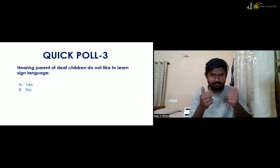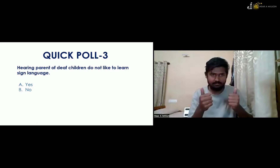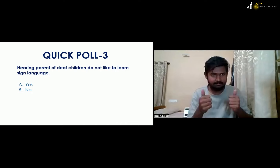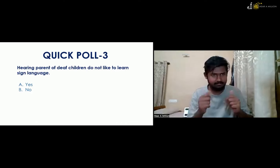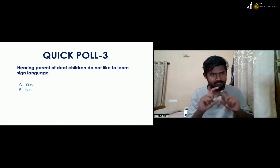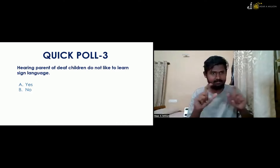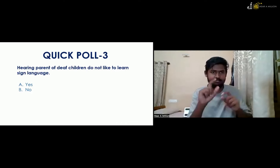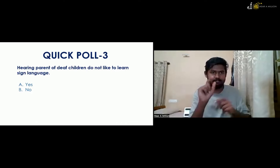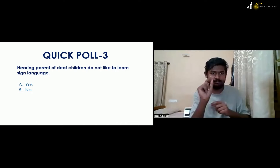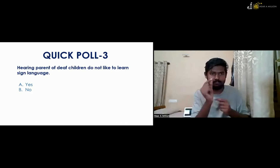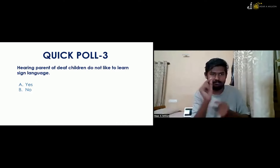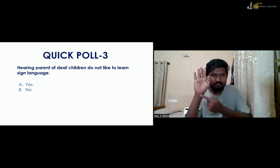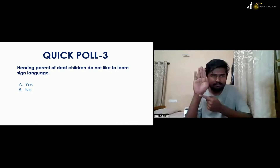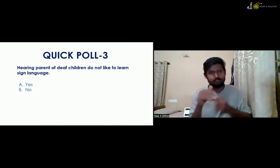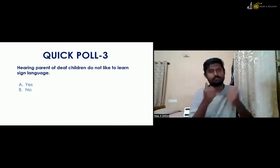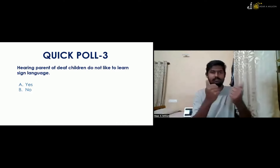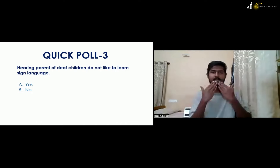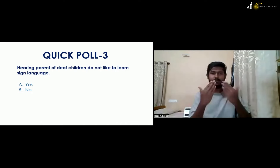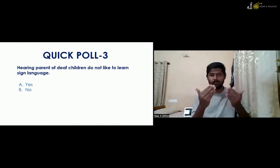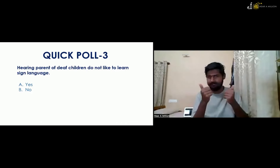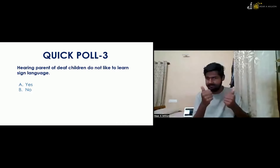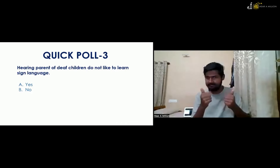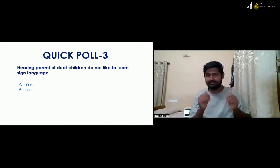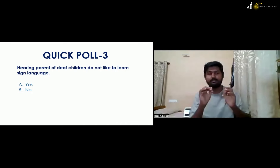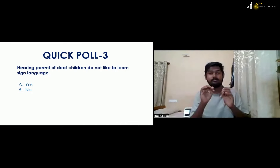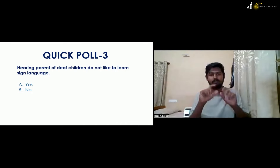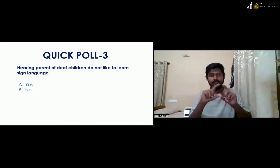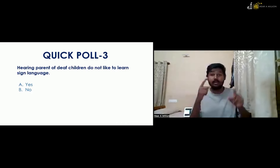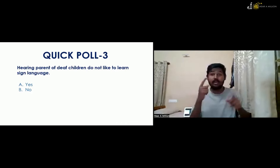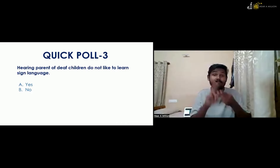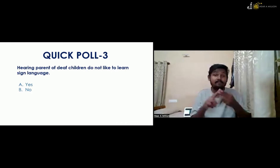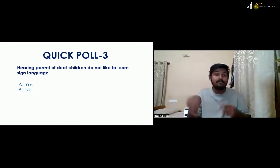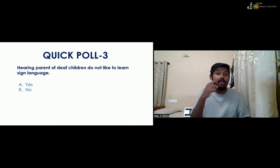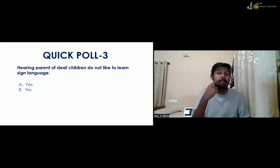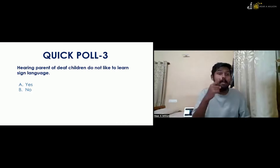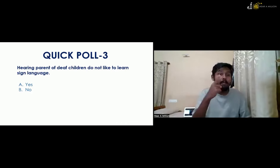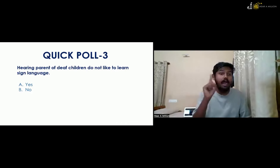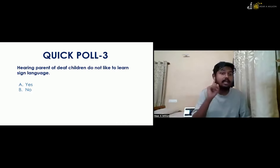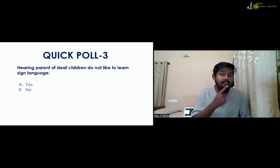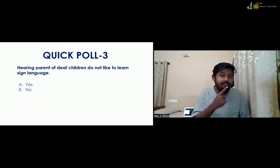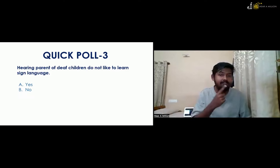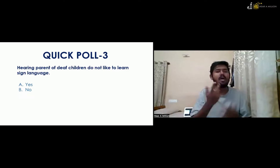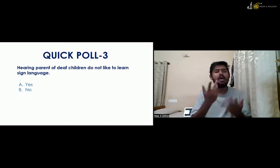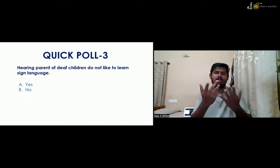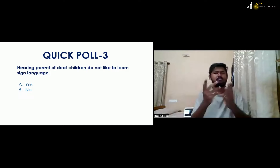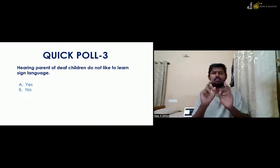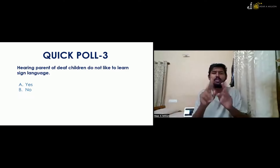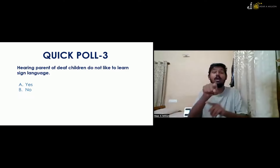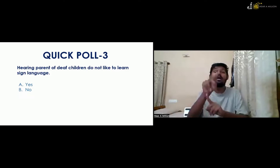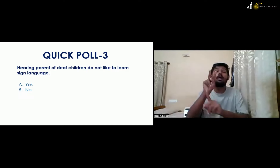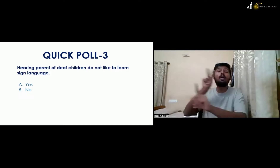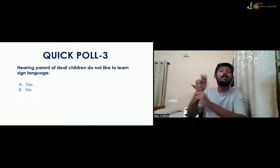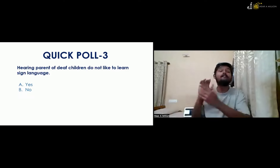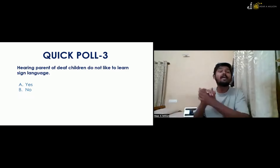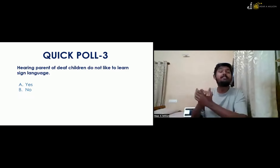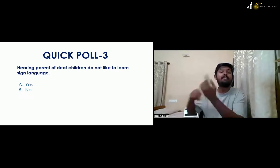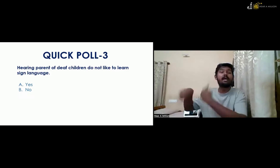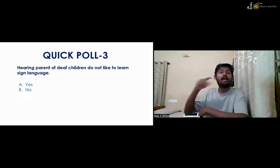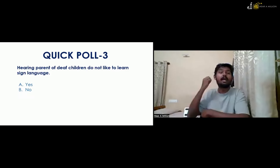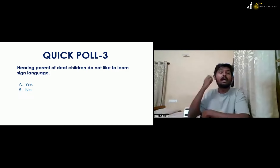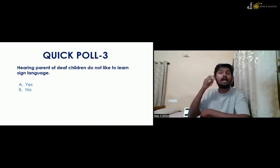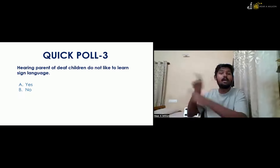What's happening more in the society, where the parents they like to learn the sign language or not? Whether if the